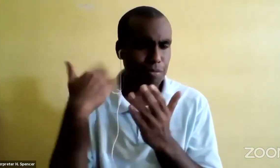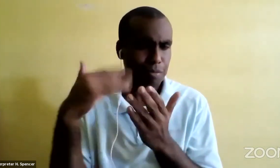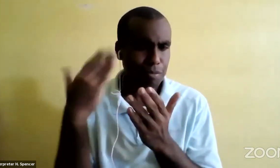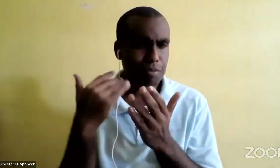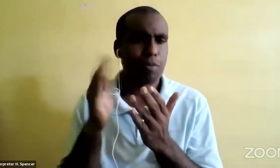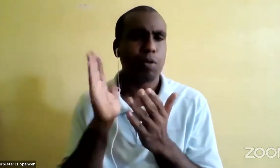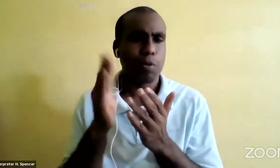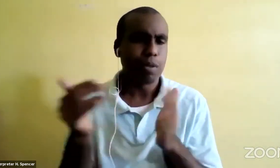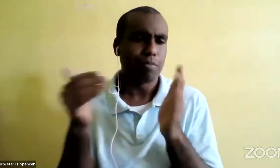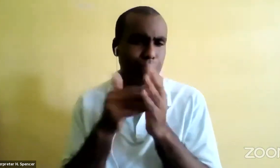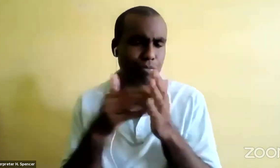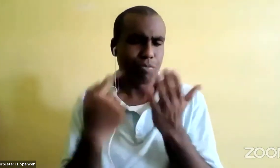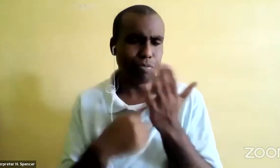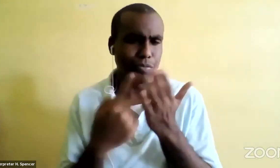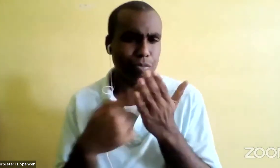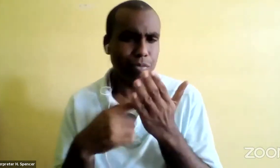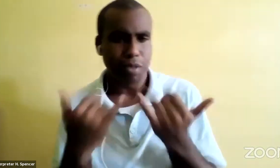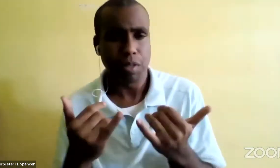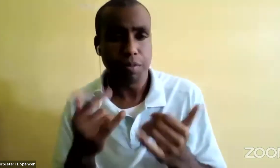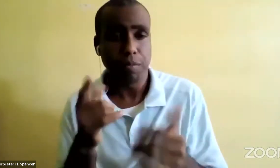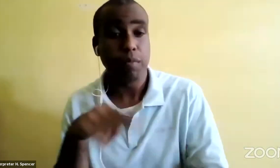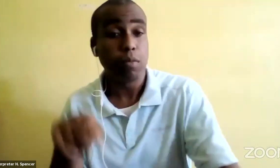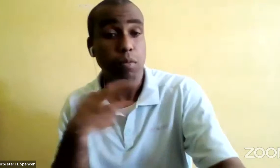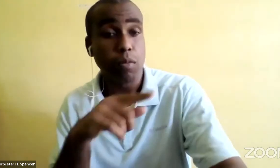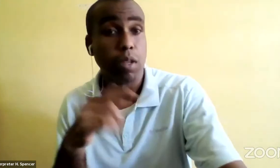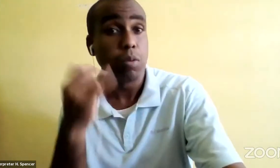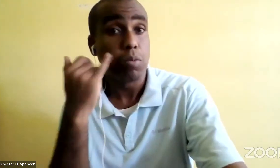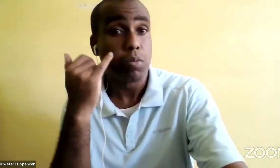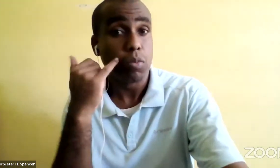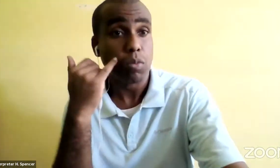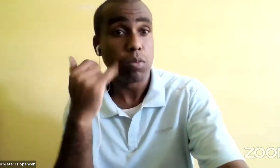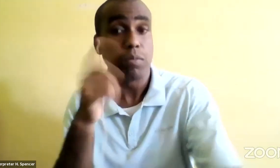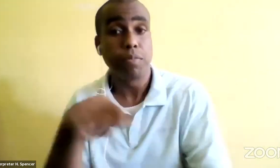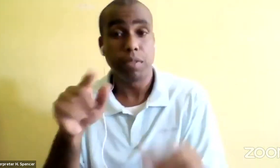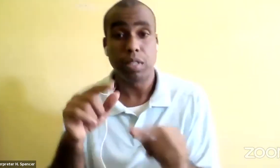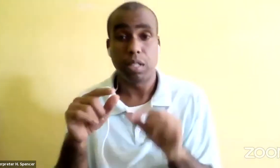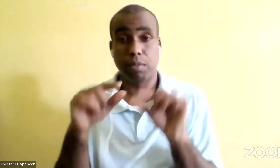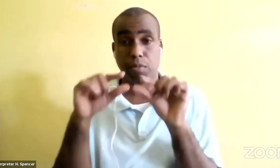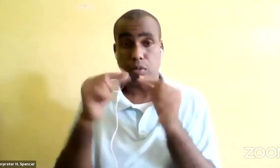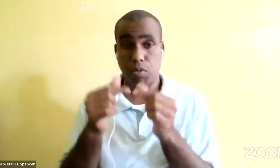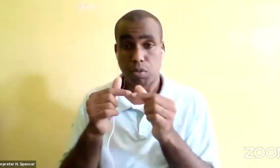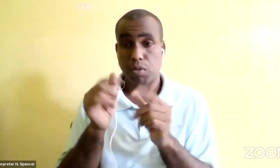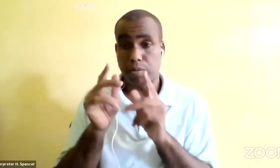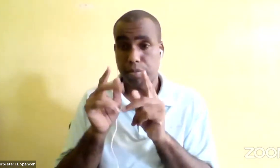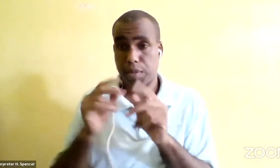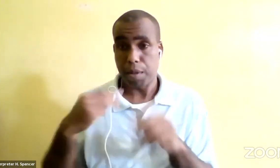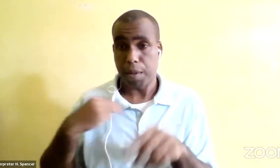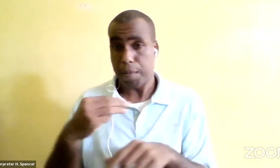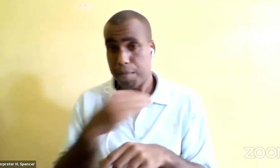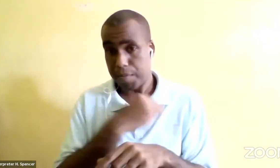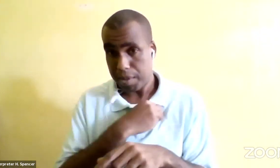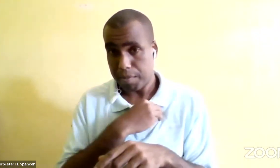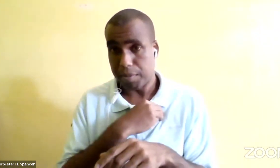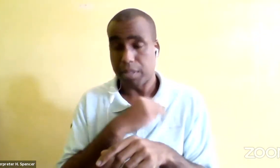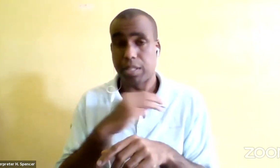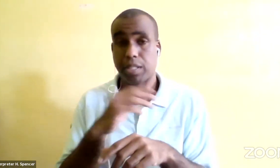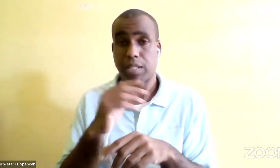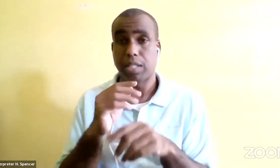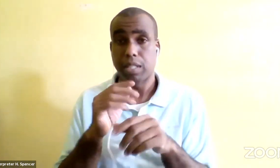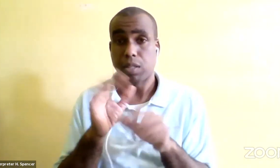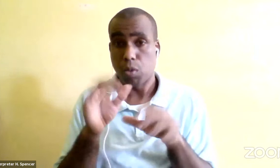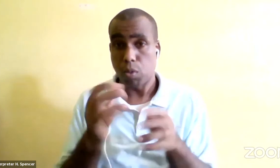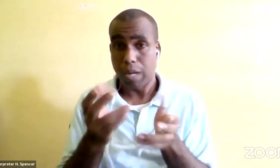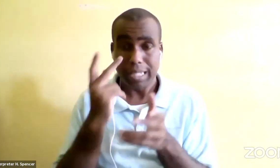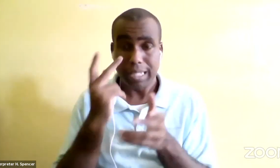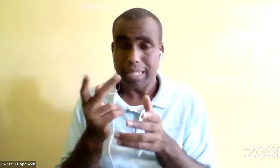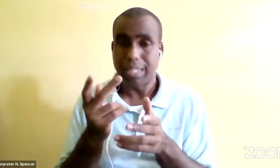people in your group who are unable, please tell them that they are certainly able to watch a replay on YouTube.